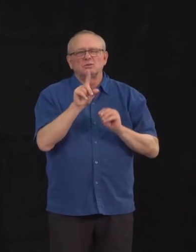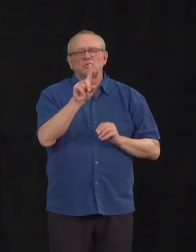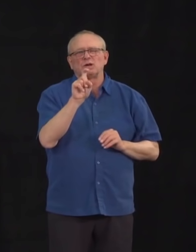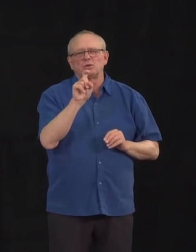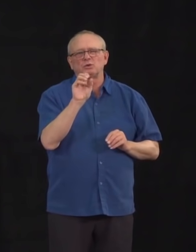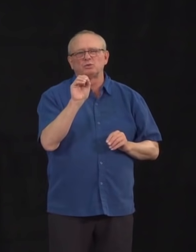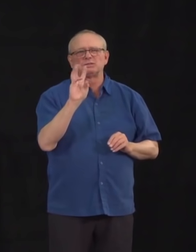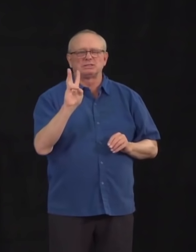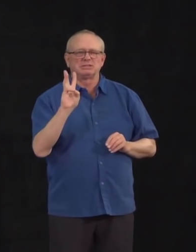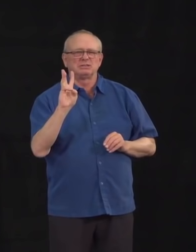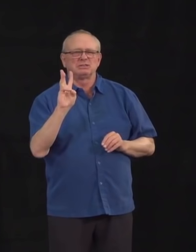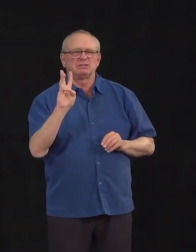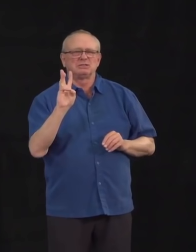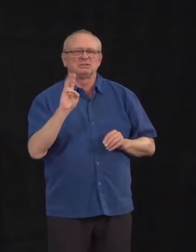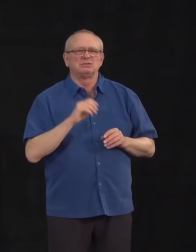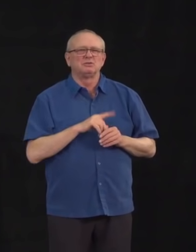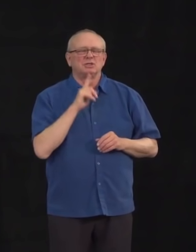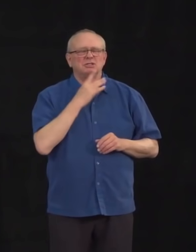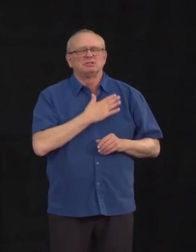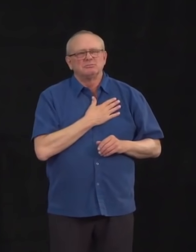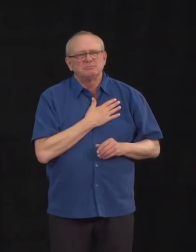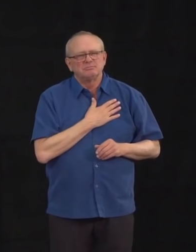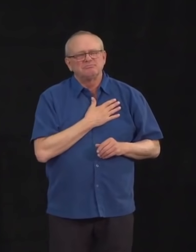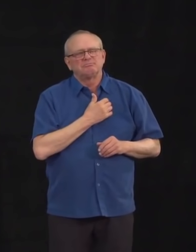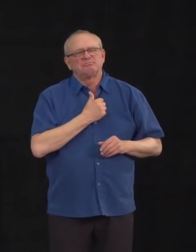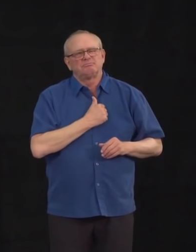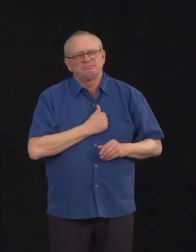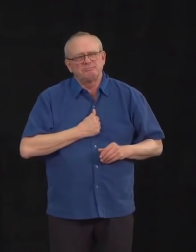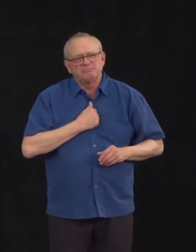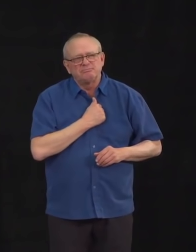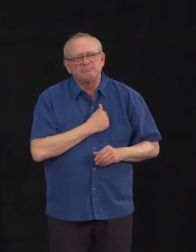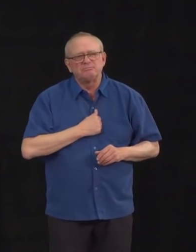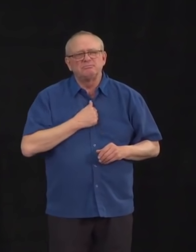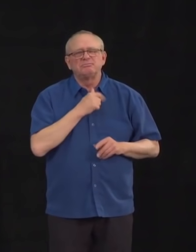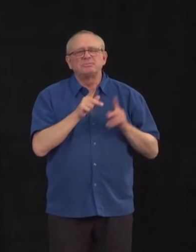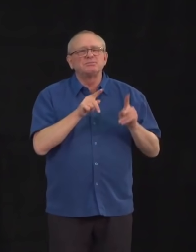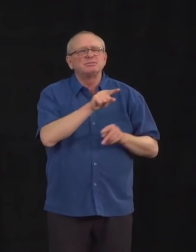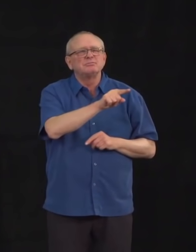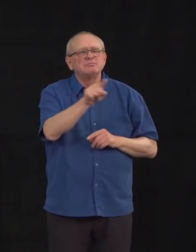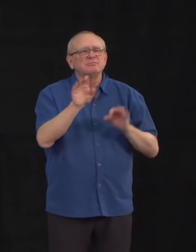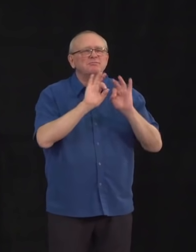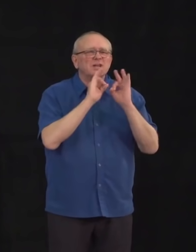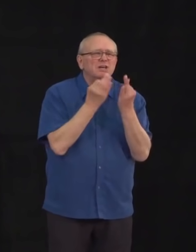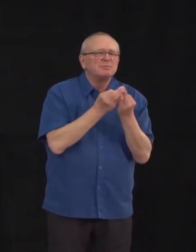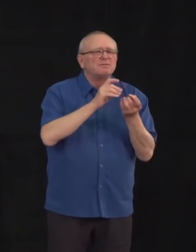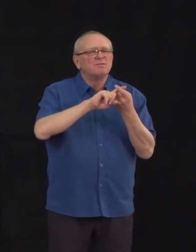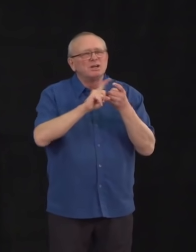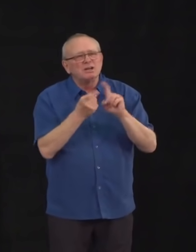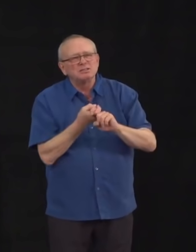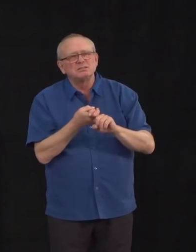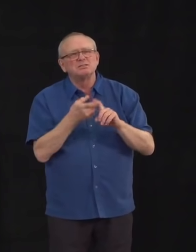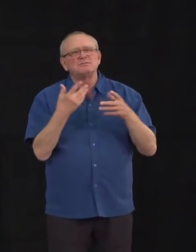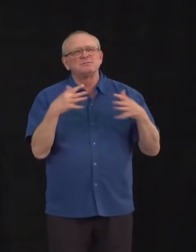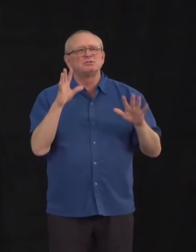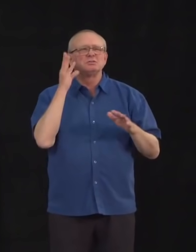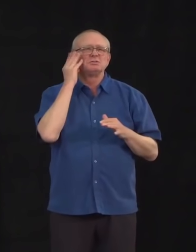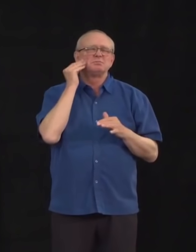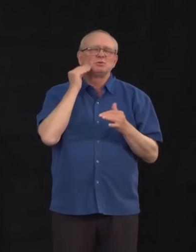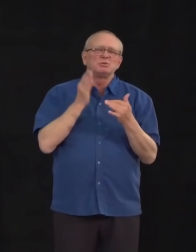my condolences to all those affected by these deaths, as well as anyone grieving the loss of a loved one from any